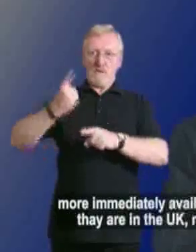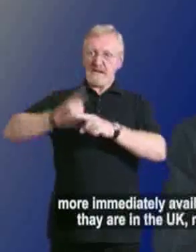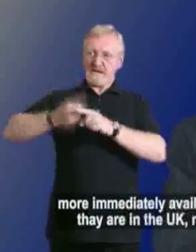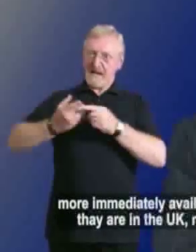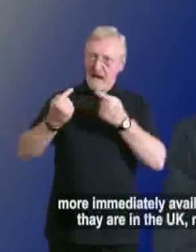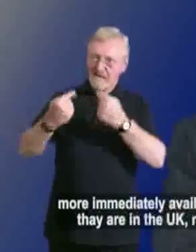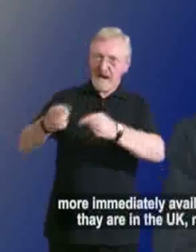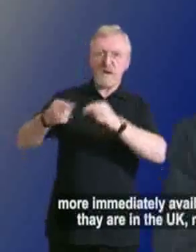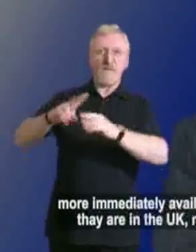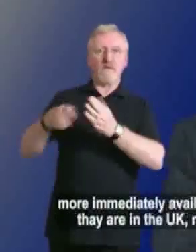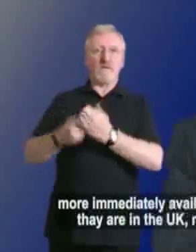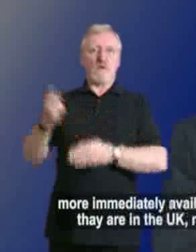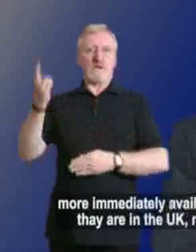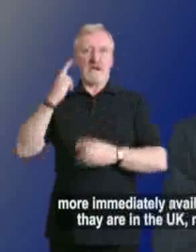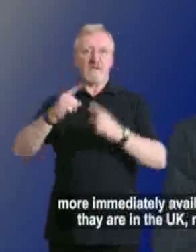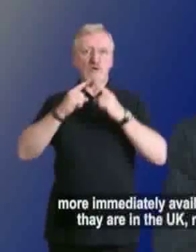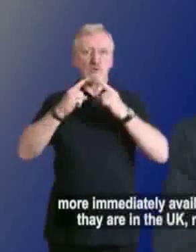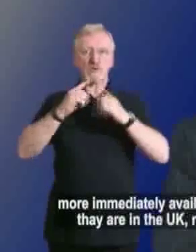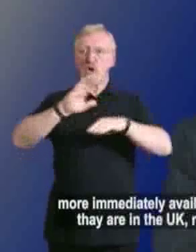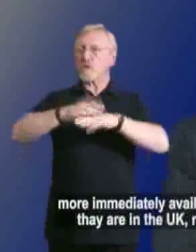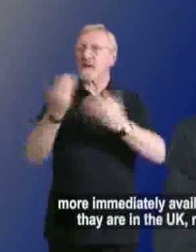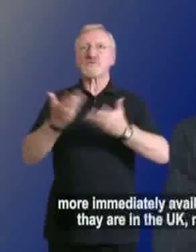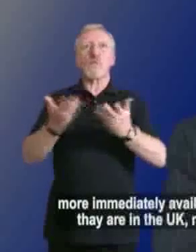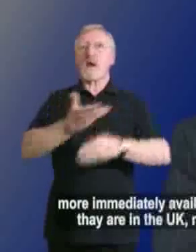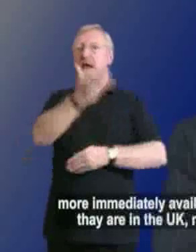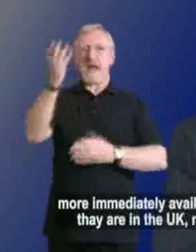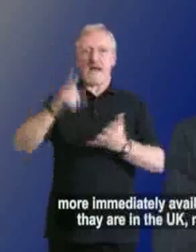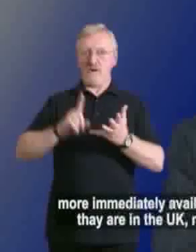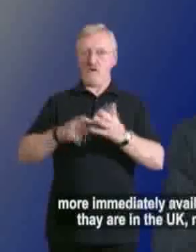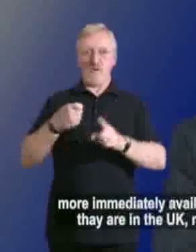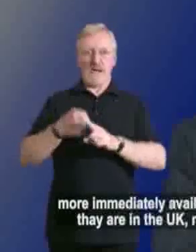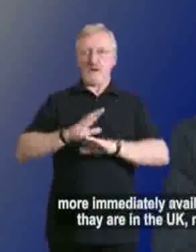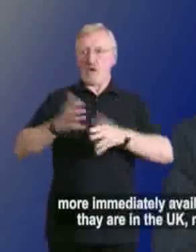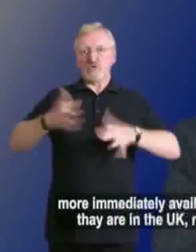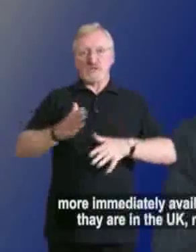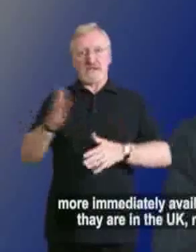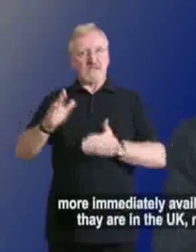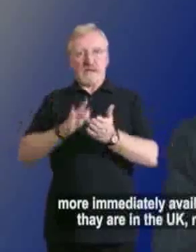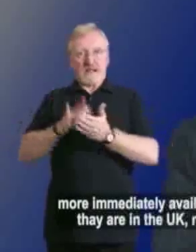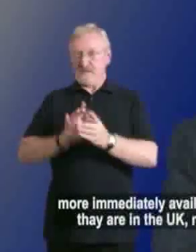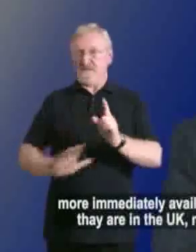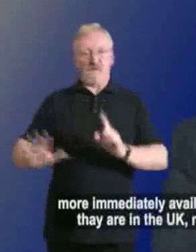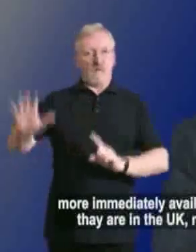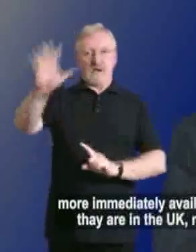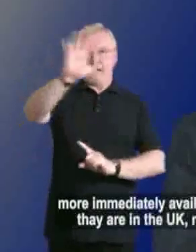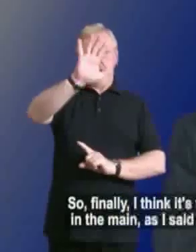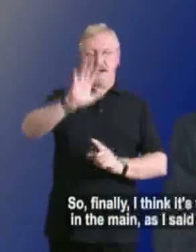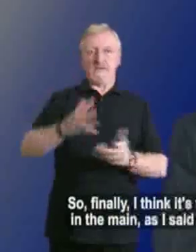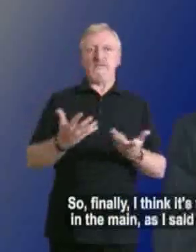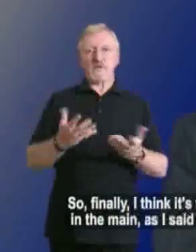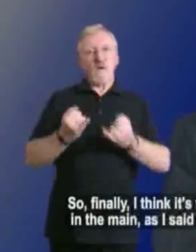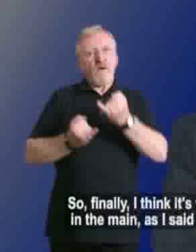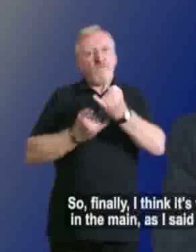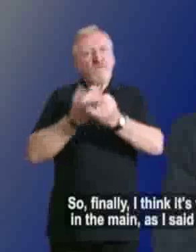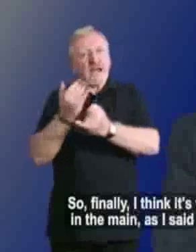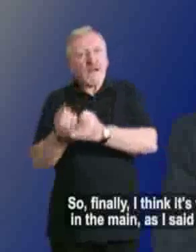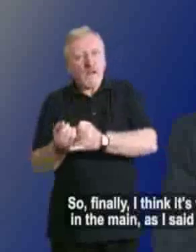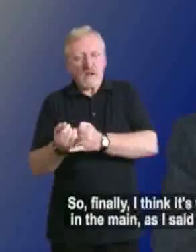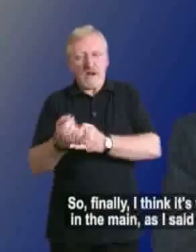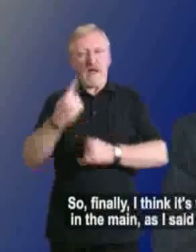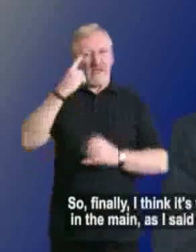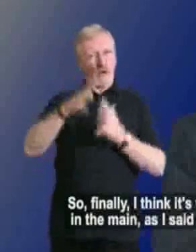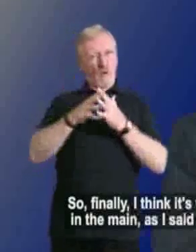immediately available to deaf tutors wherever they are in the UK, not just the East Midlands. So